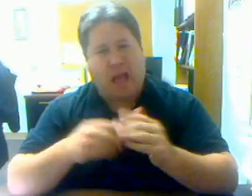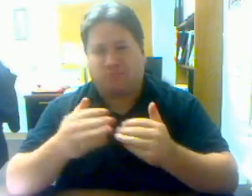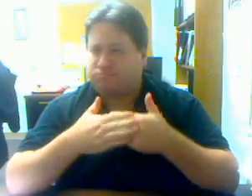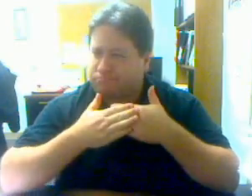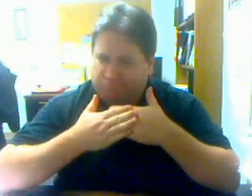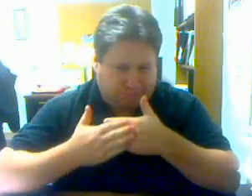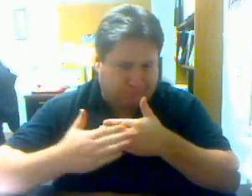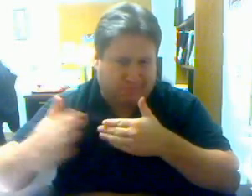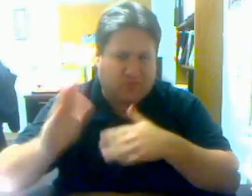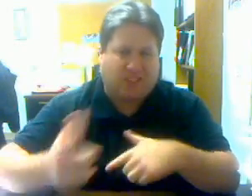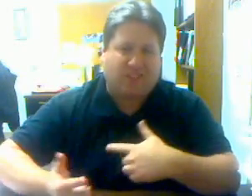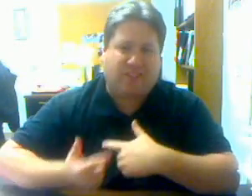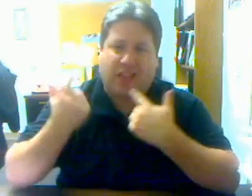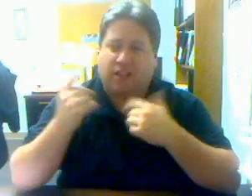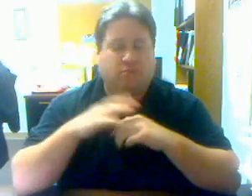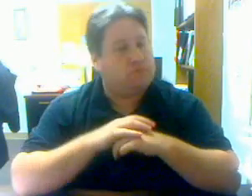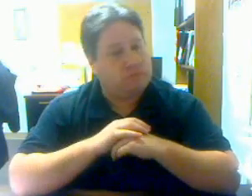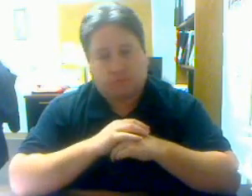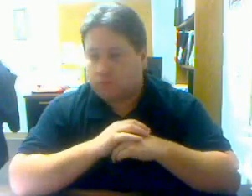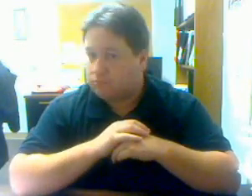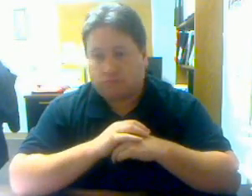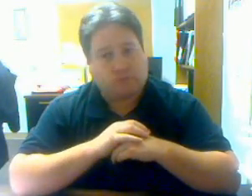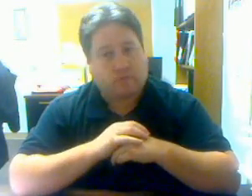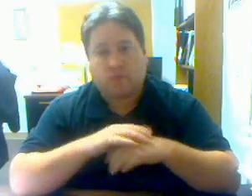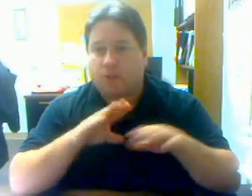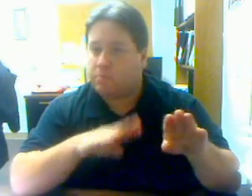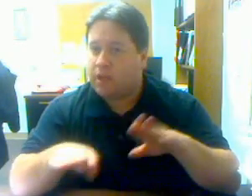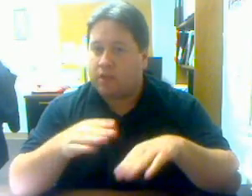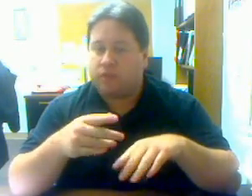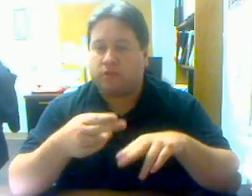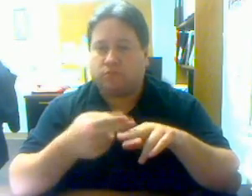The behaviors have been reduced, and they've been at 0 for a year, 2 years, whatever it may be for the